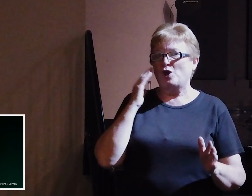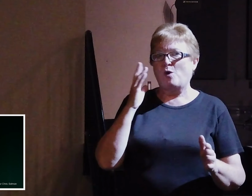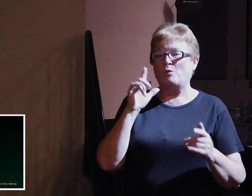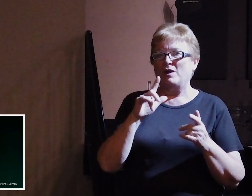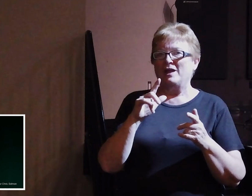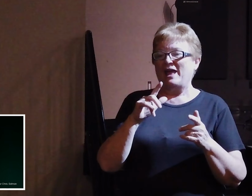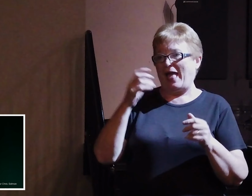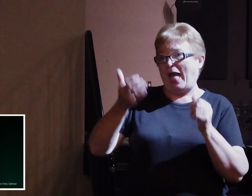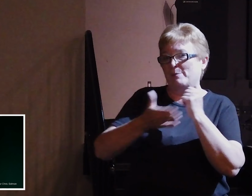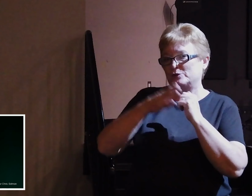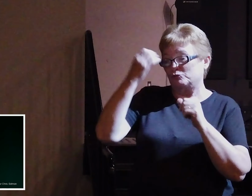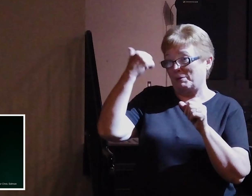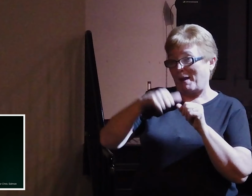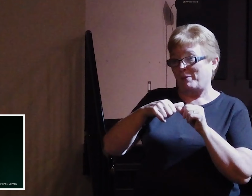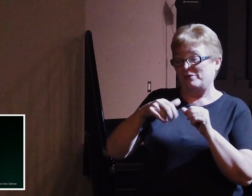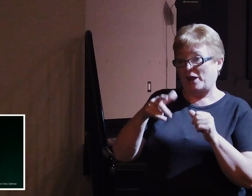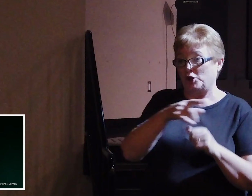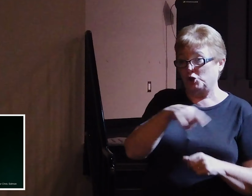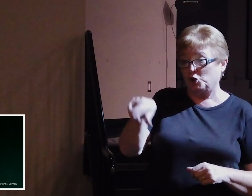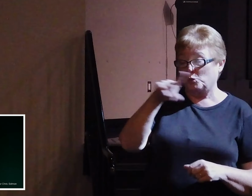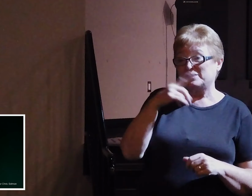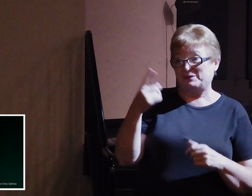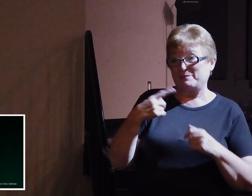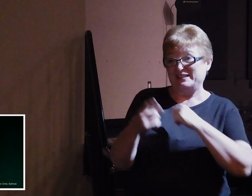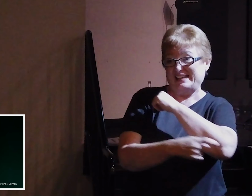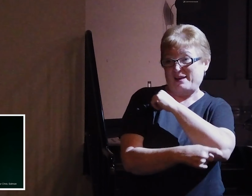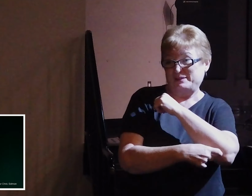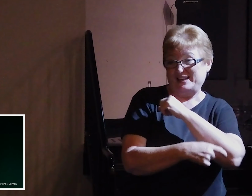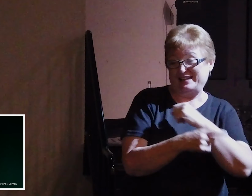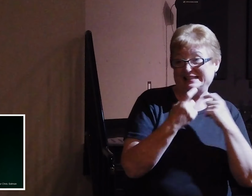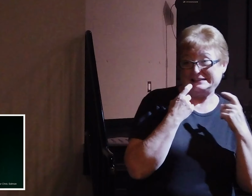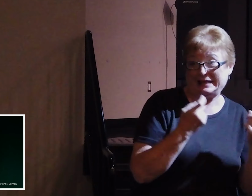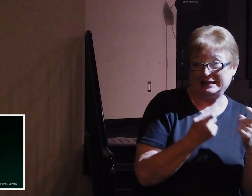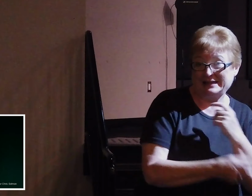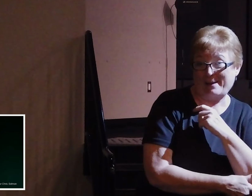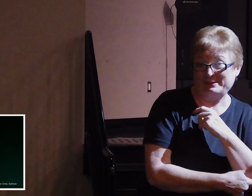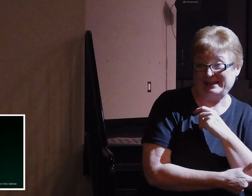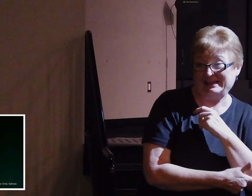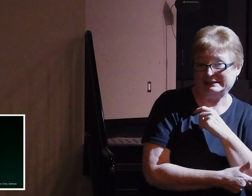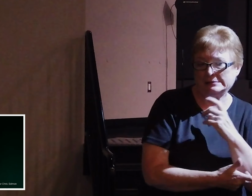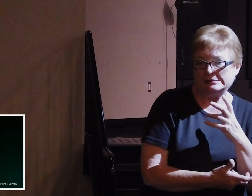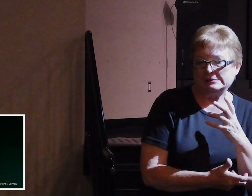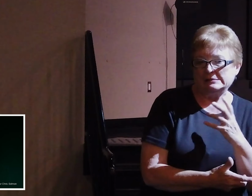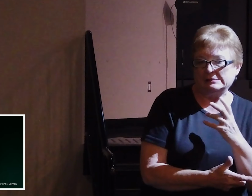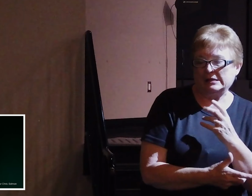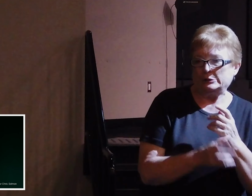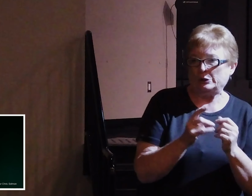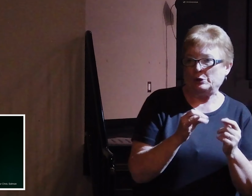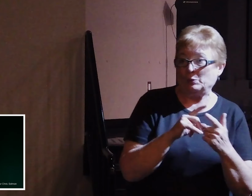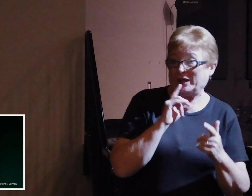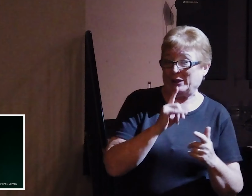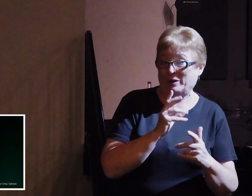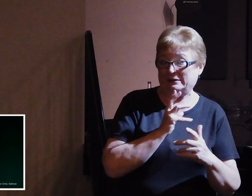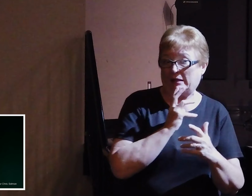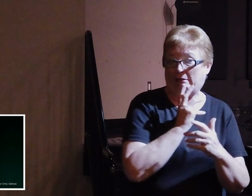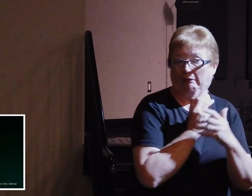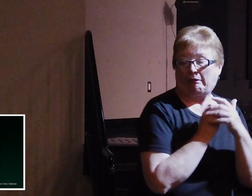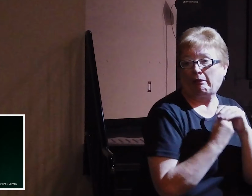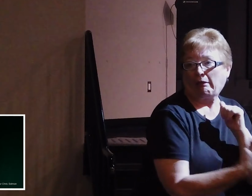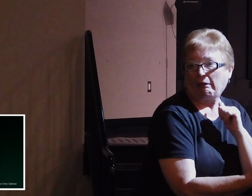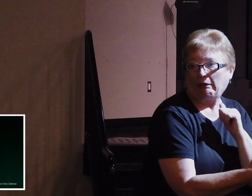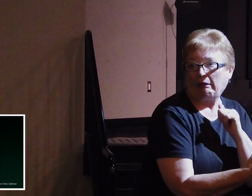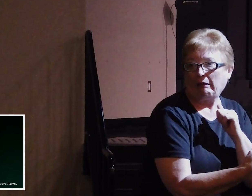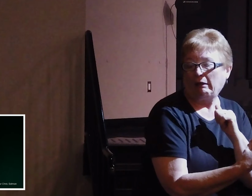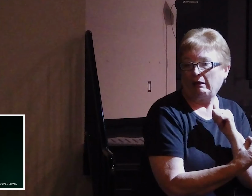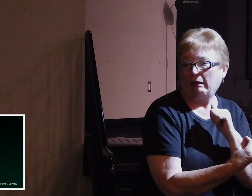helpful reminder. So when you are tempted by sin, do you really want to engage in the very thing that put